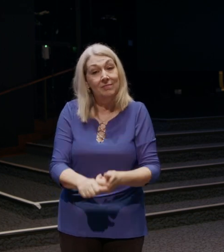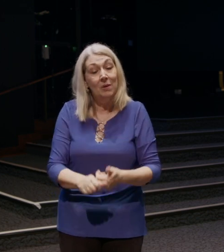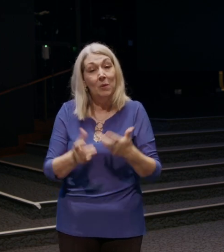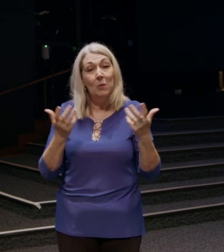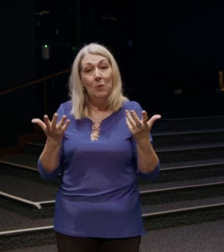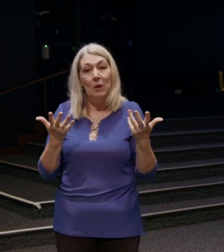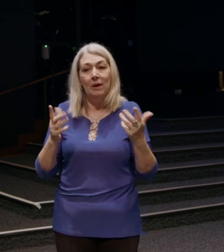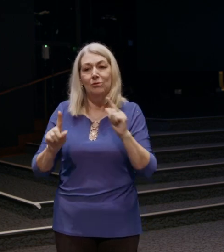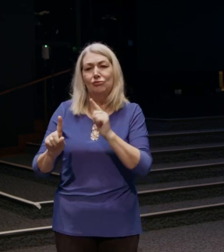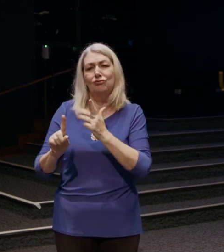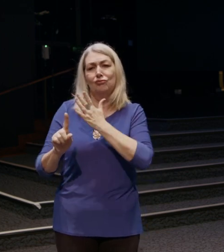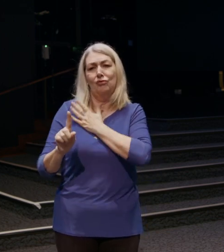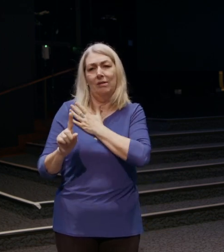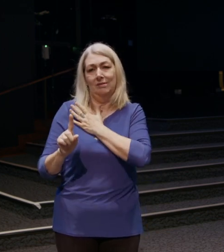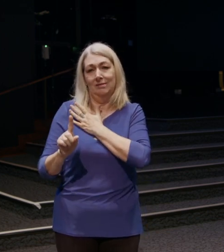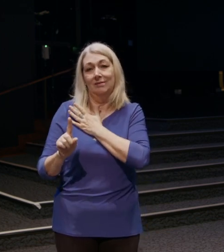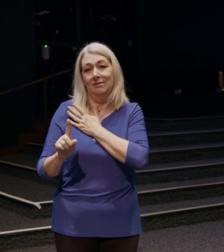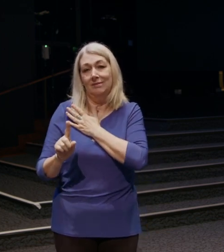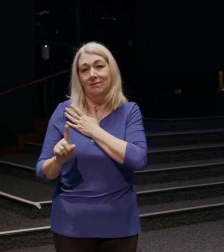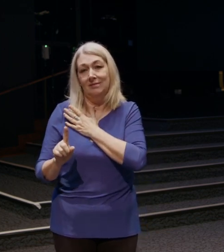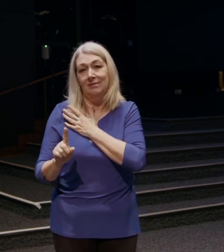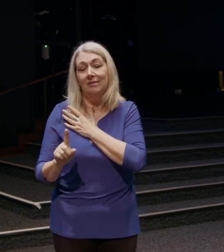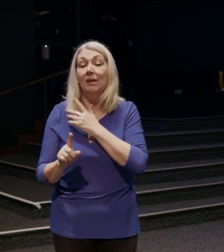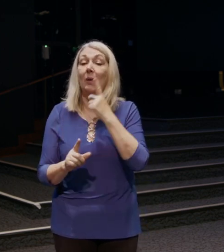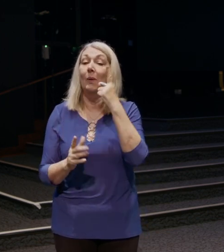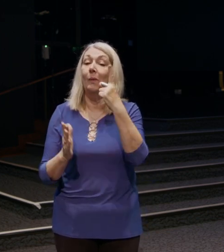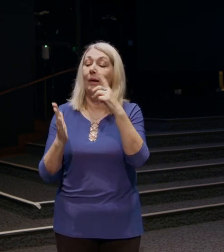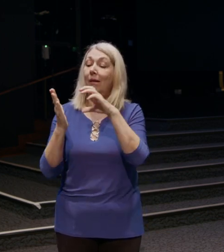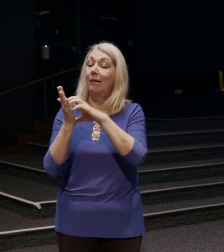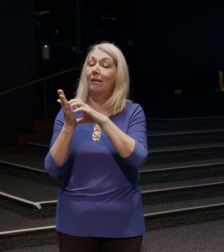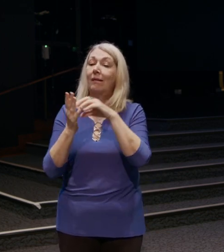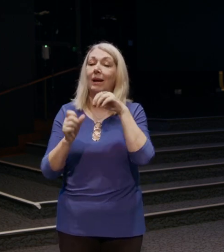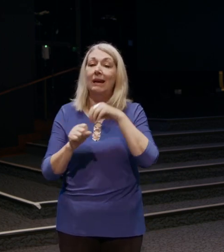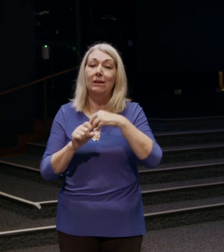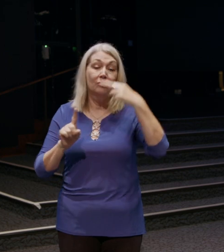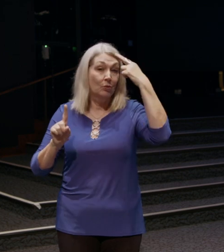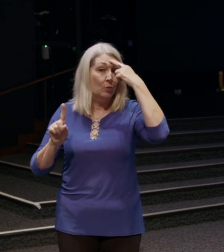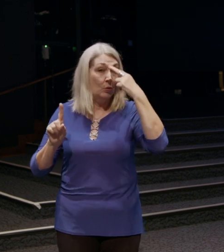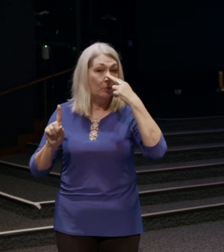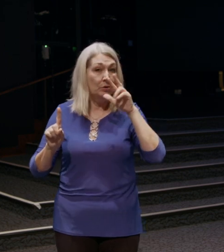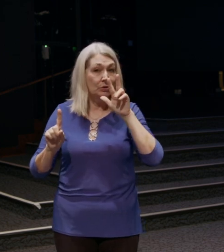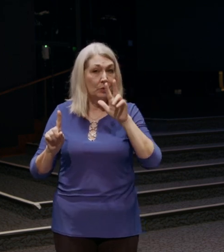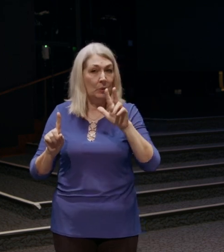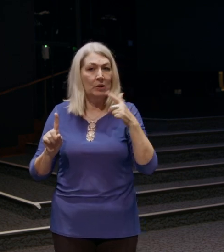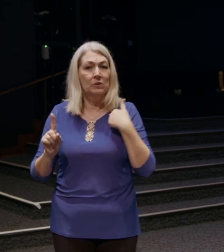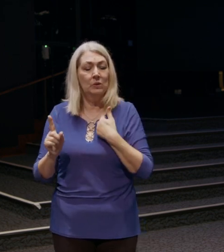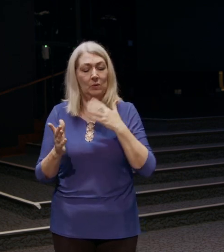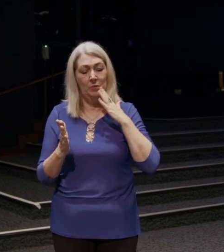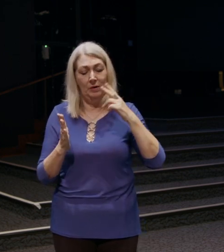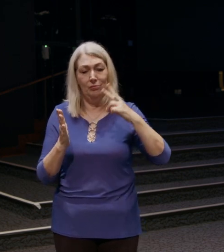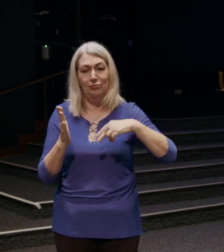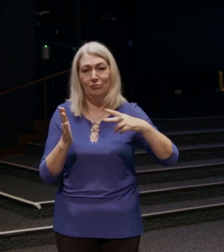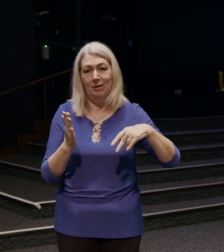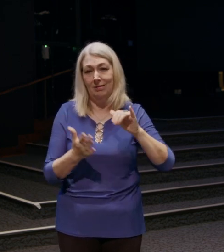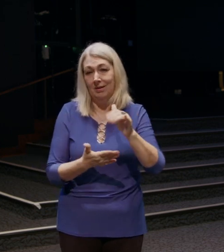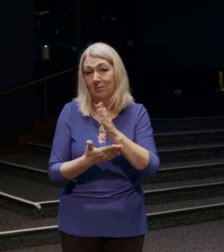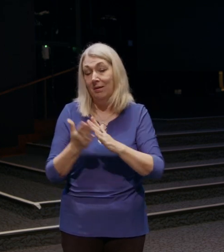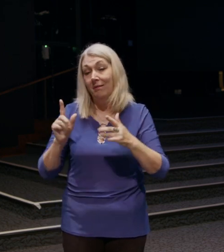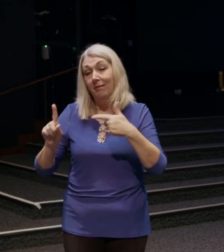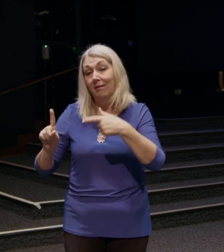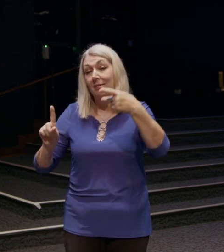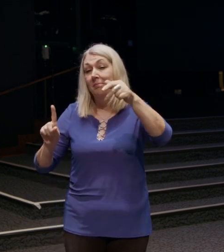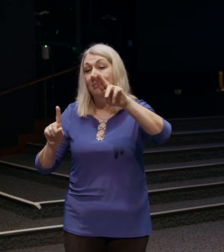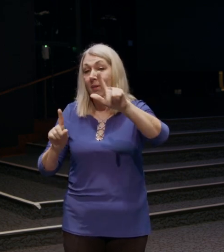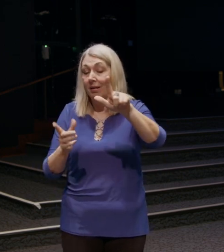of grace. Prior to this passage in Romans 3 that we're about to study, Paul has dedicated all